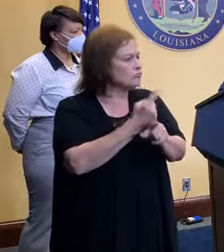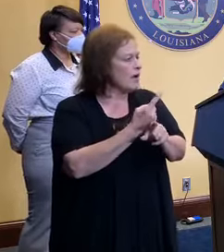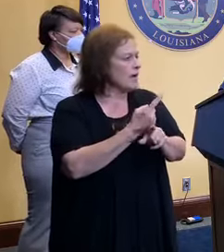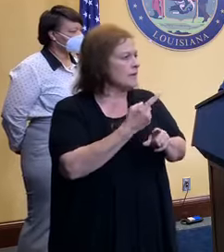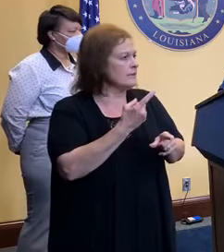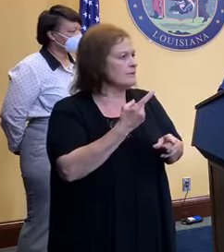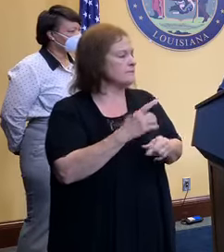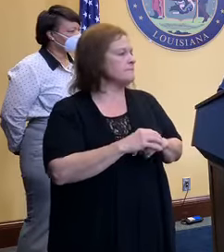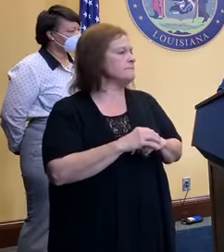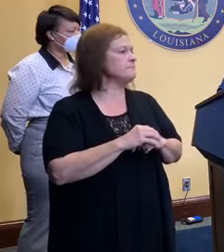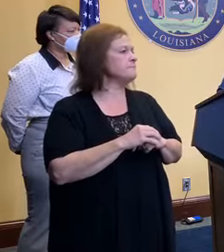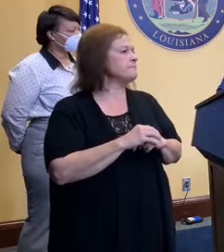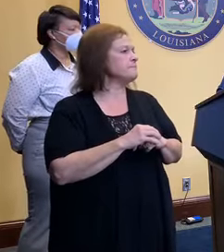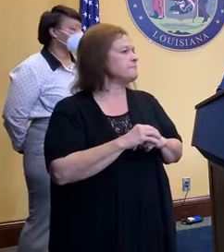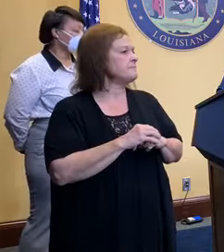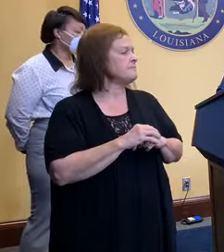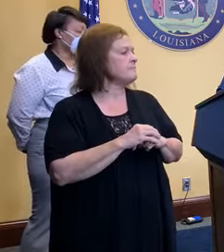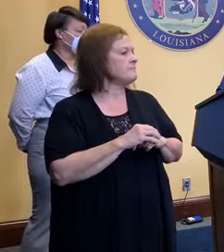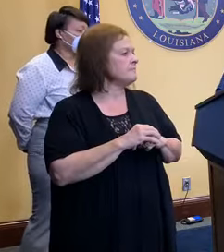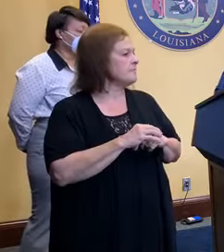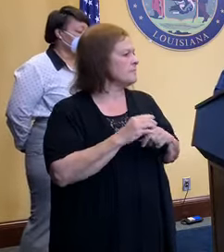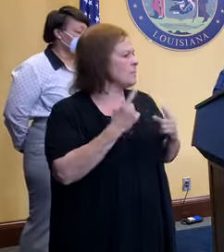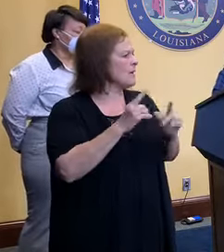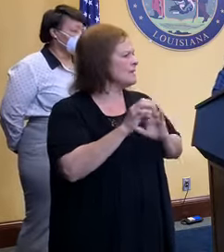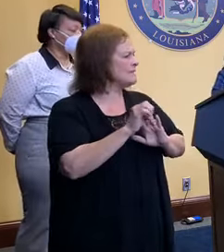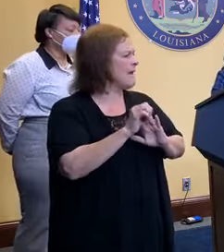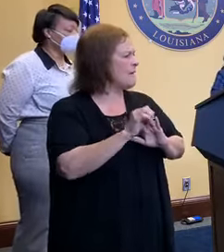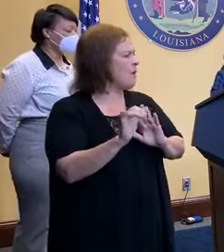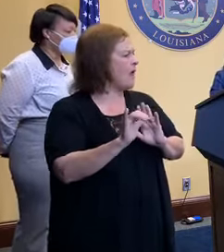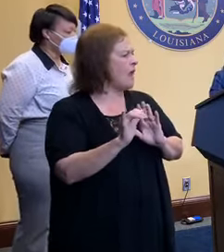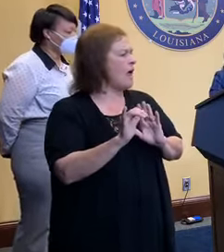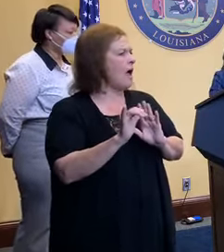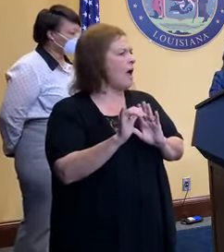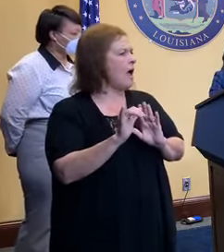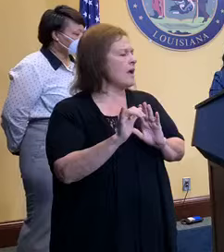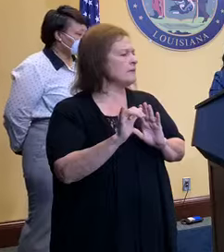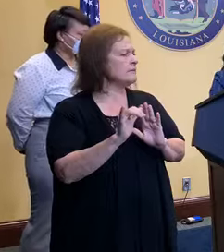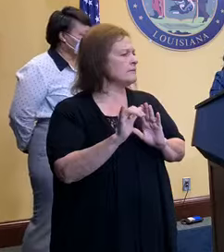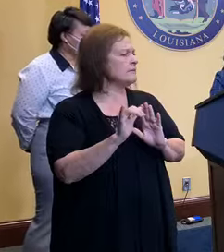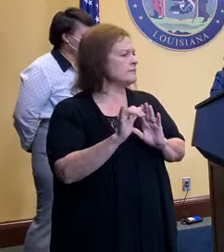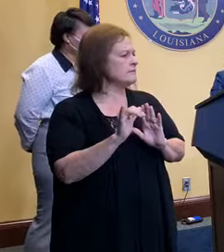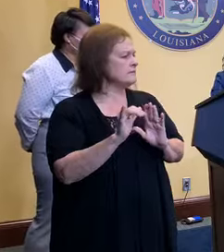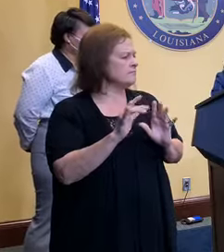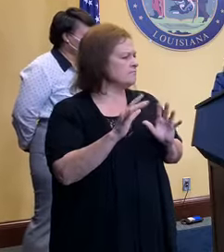should in the new environment. So one example could even be with the